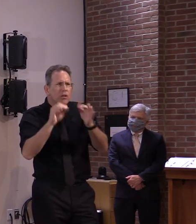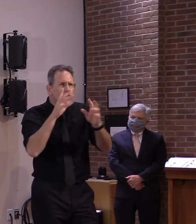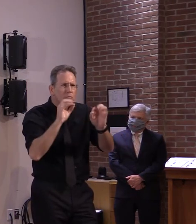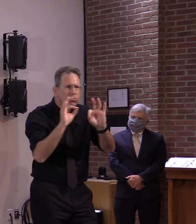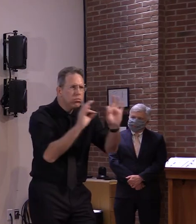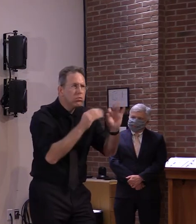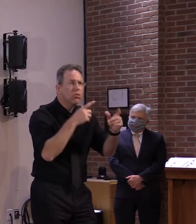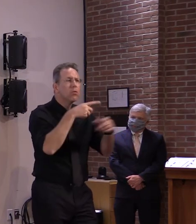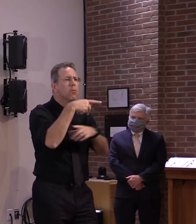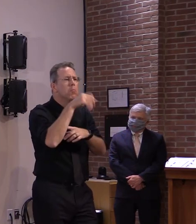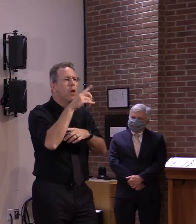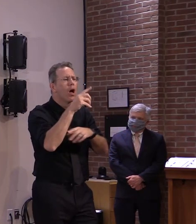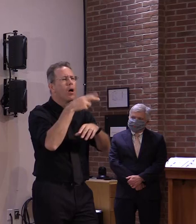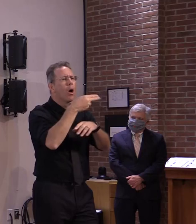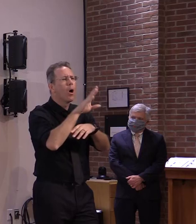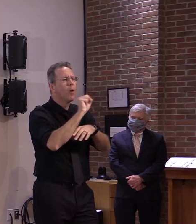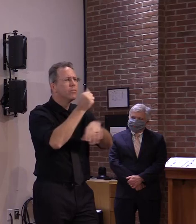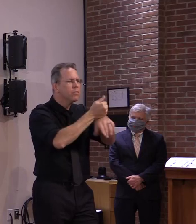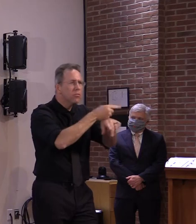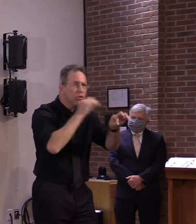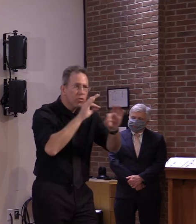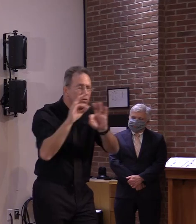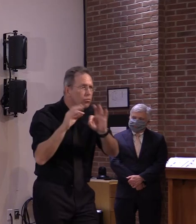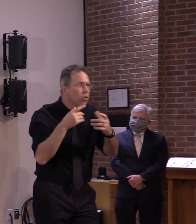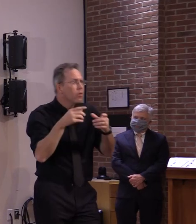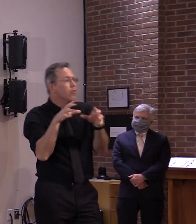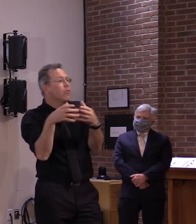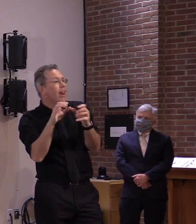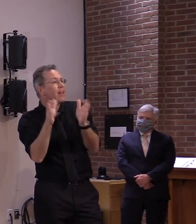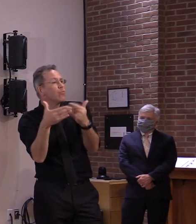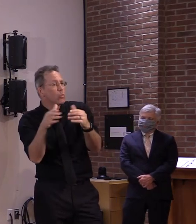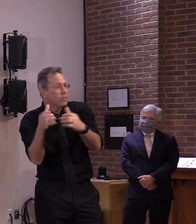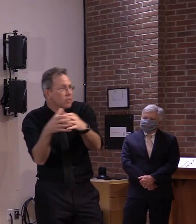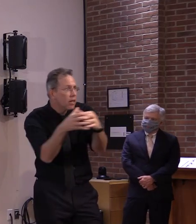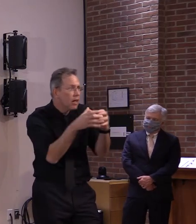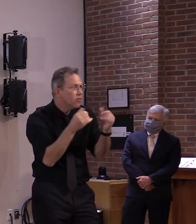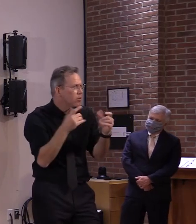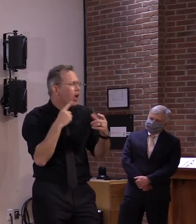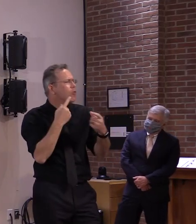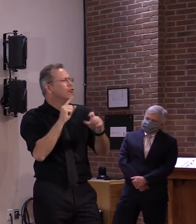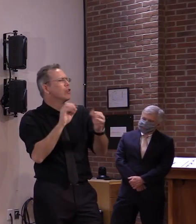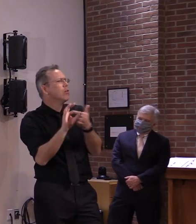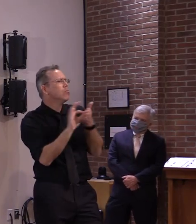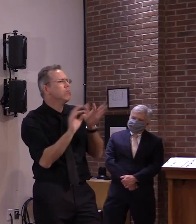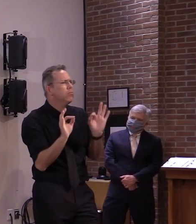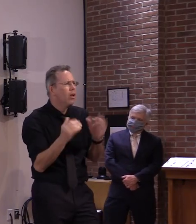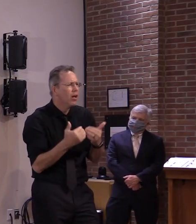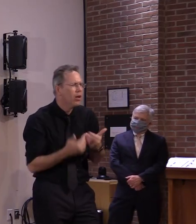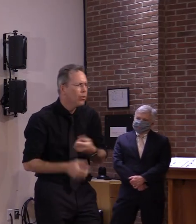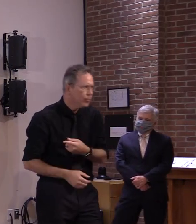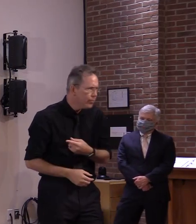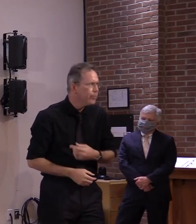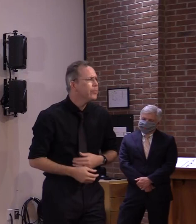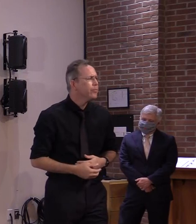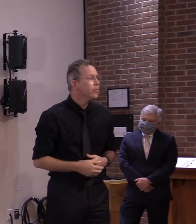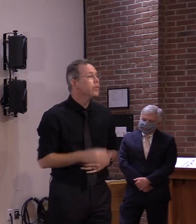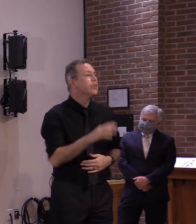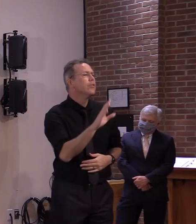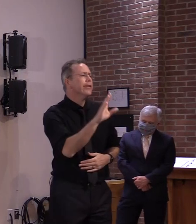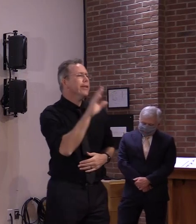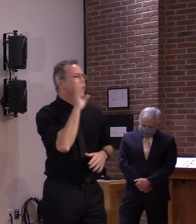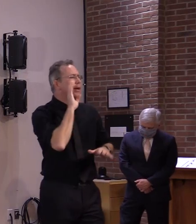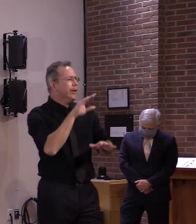have to be implemented, so that's sort of non-negotiable. We have districts, to the earlier question about staff availability, I know districts